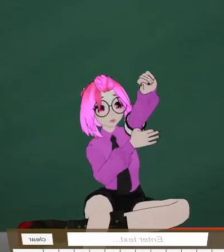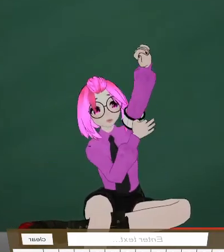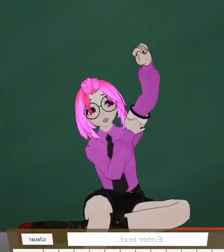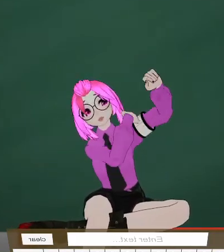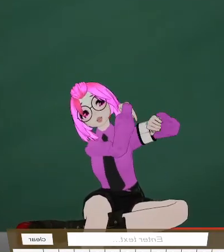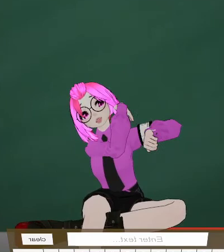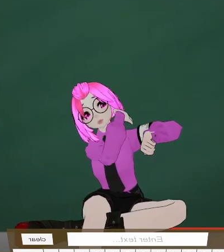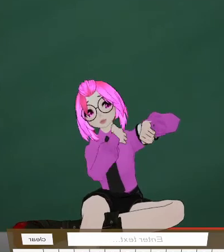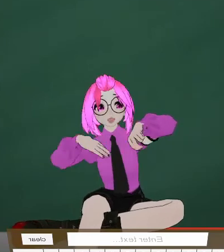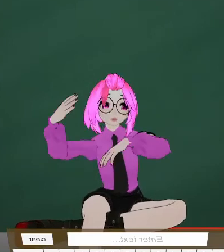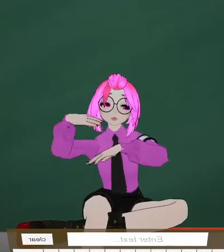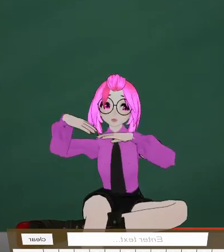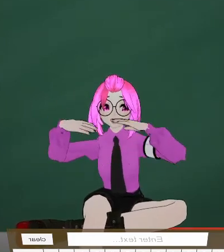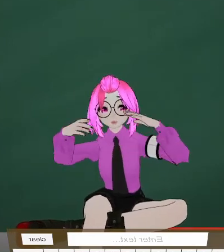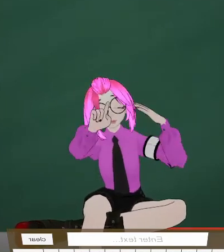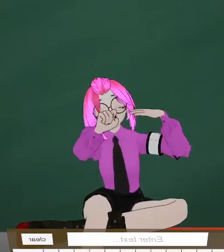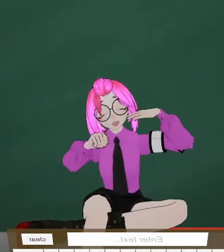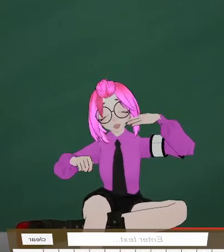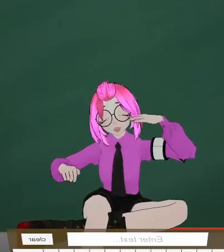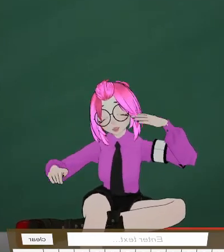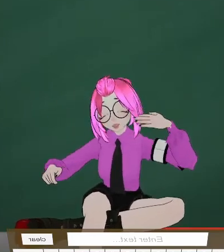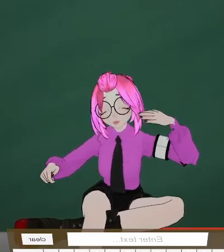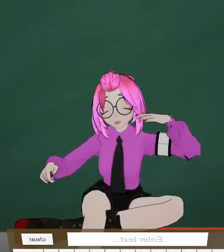hold on i'm hot yeah stuff what's up